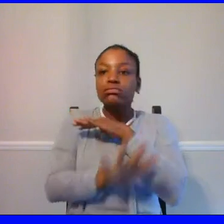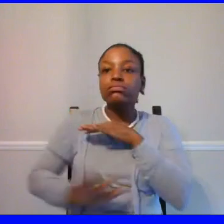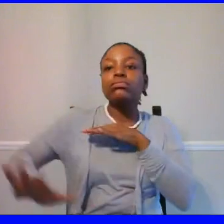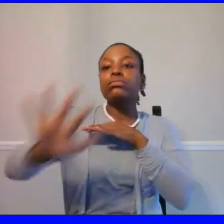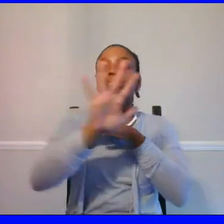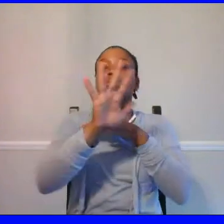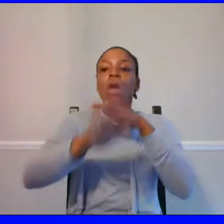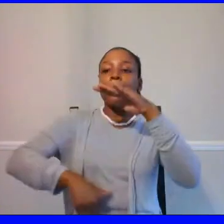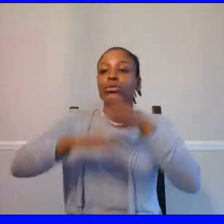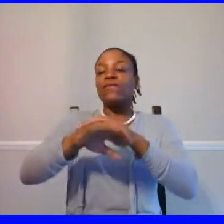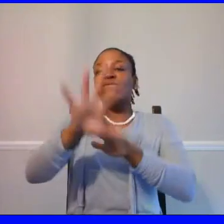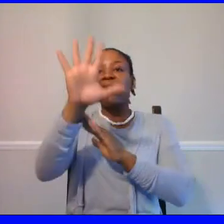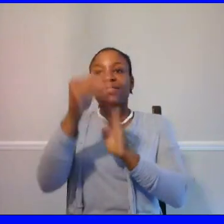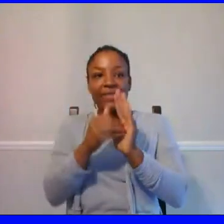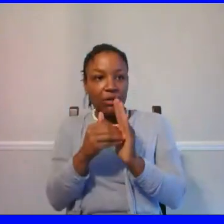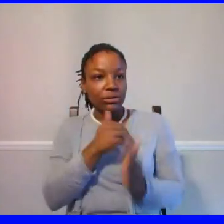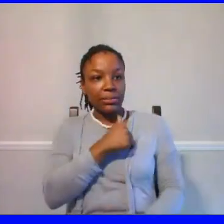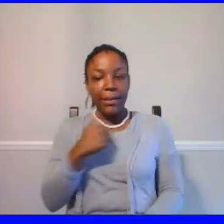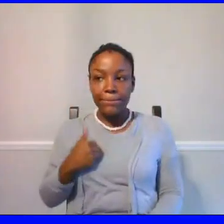Wide Awakes